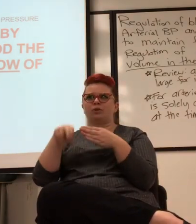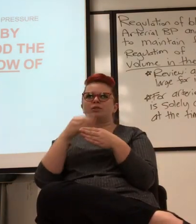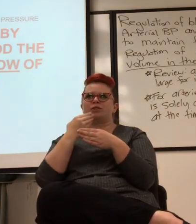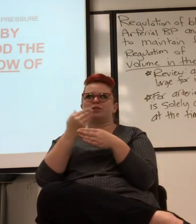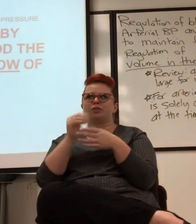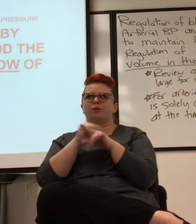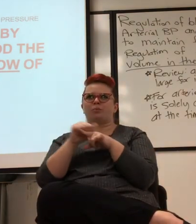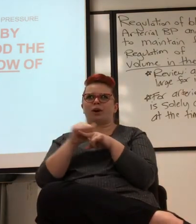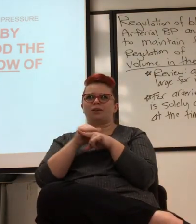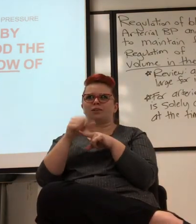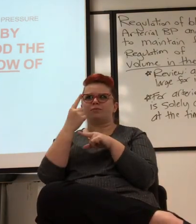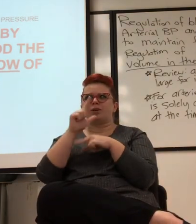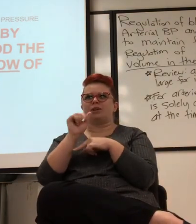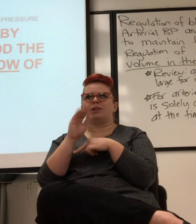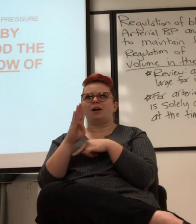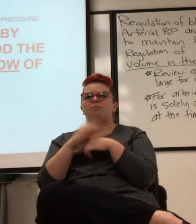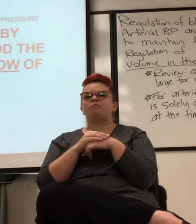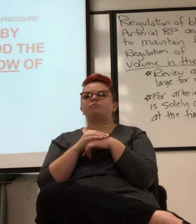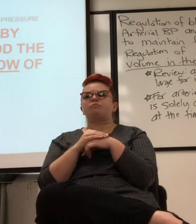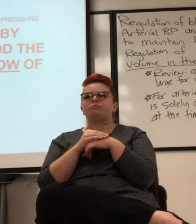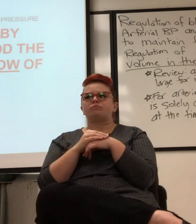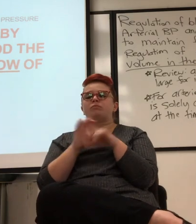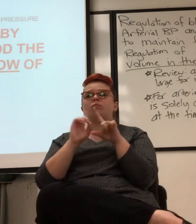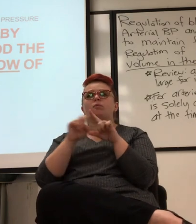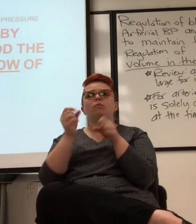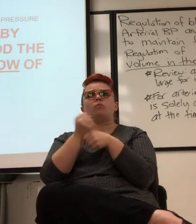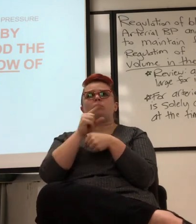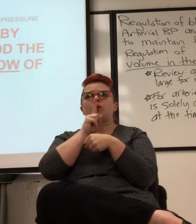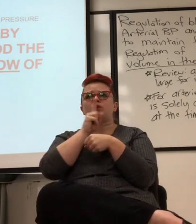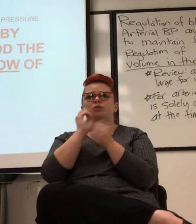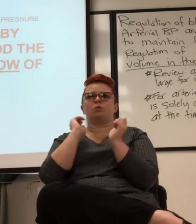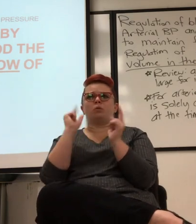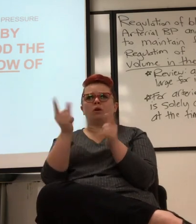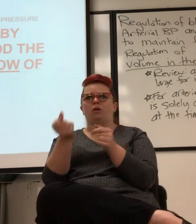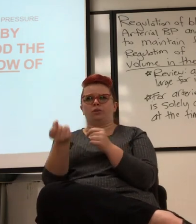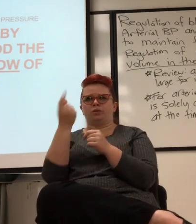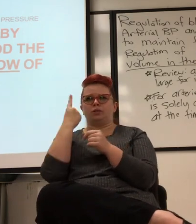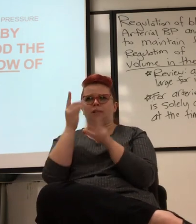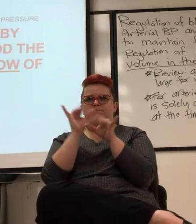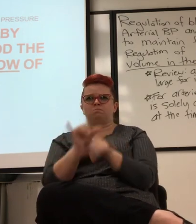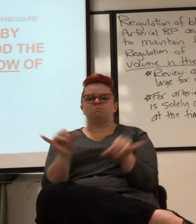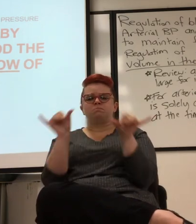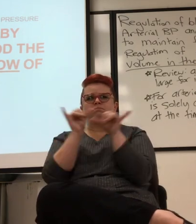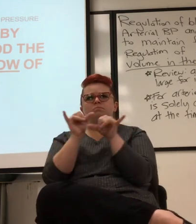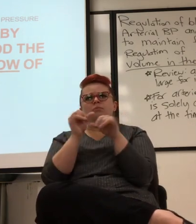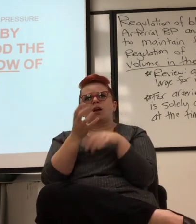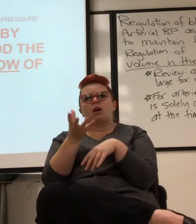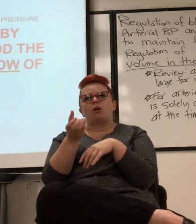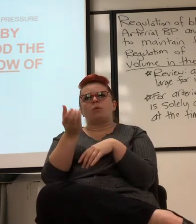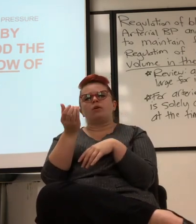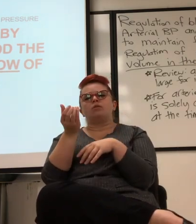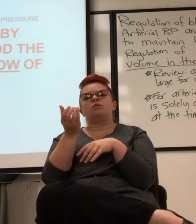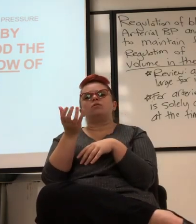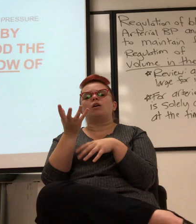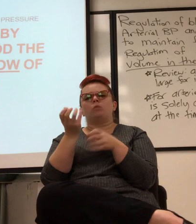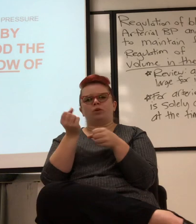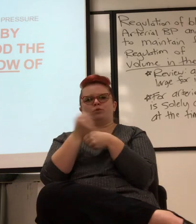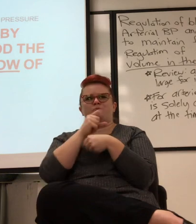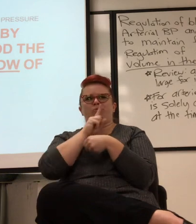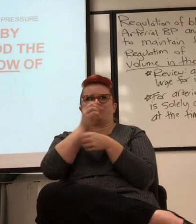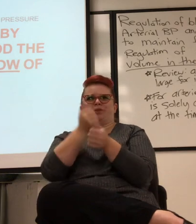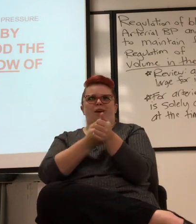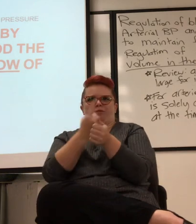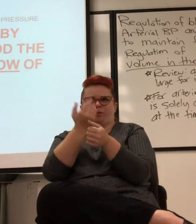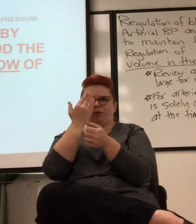you in a lab setting. But to make sure we're all on the same page, I'll make sure everyone knows how to take a proper